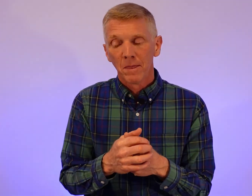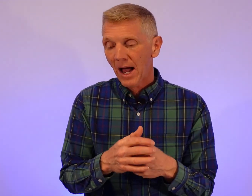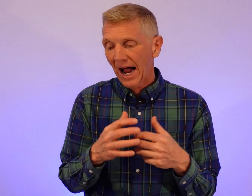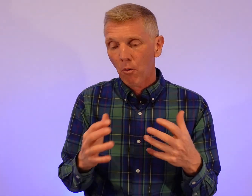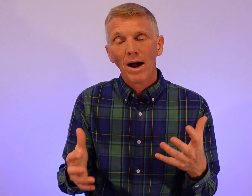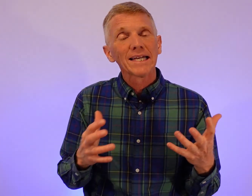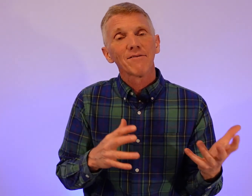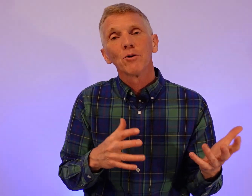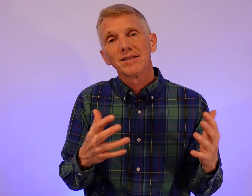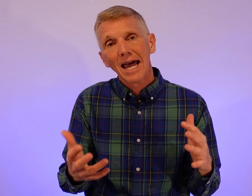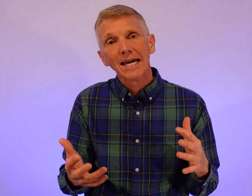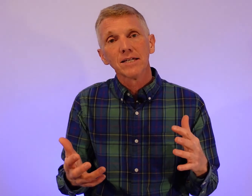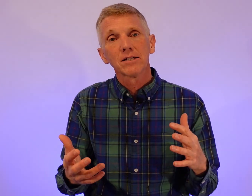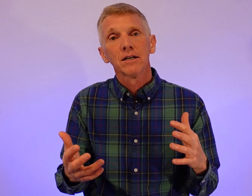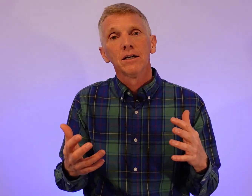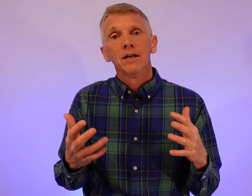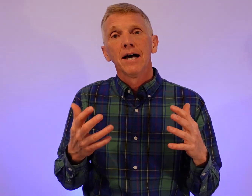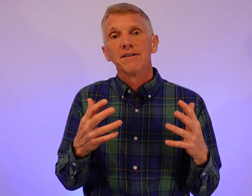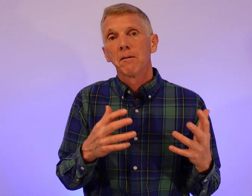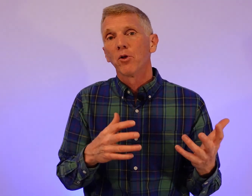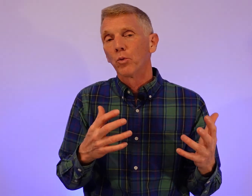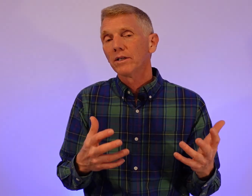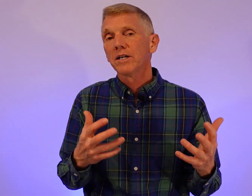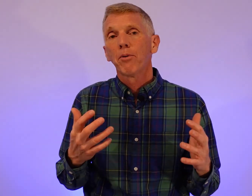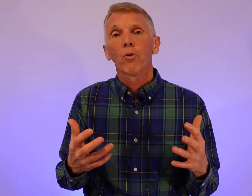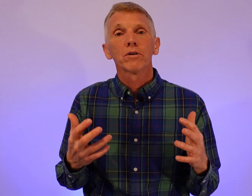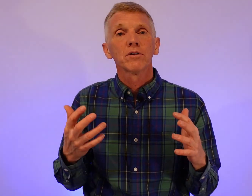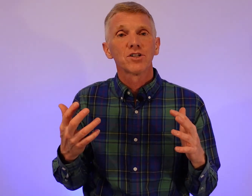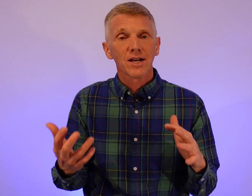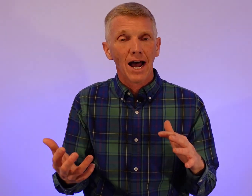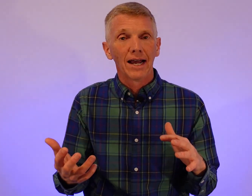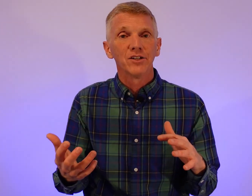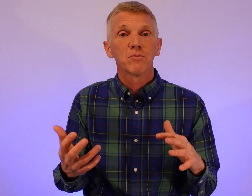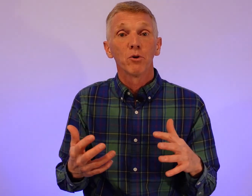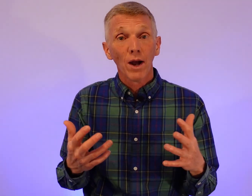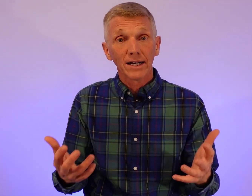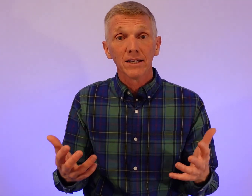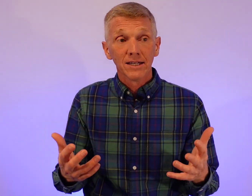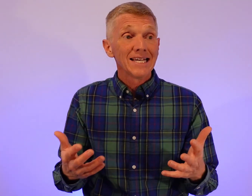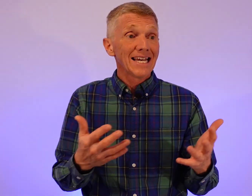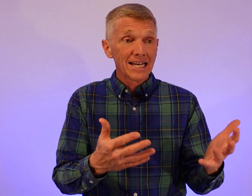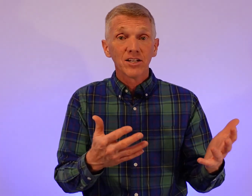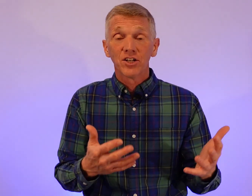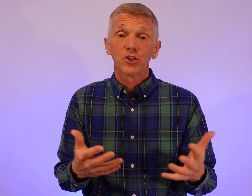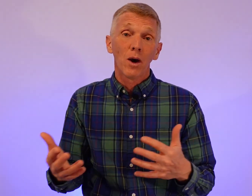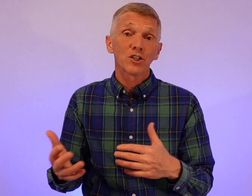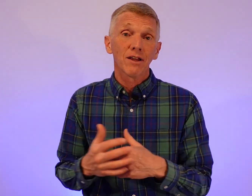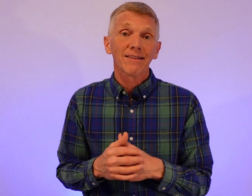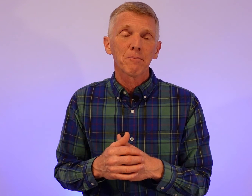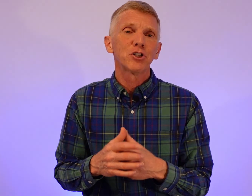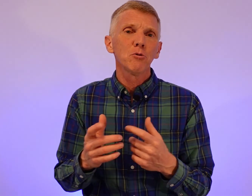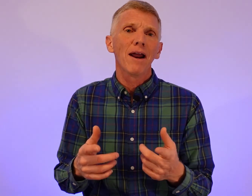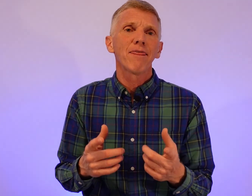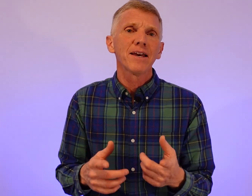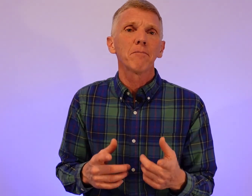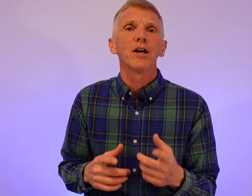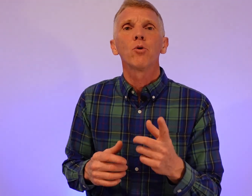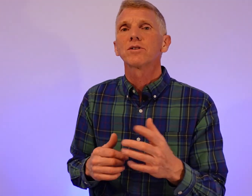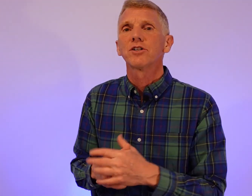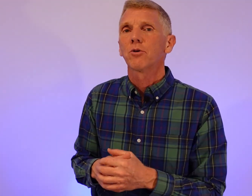I wanted to give you a taste of some of the really important signs to be ready in a situation like that. But you might think about your